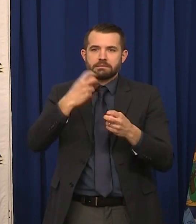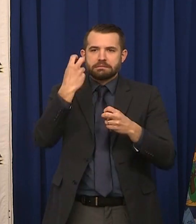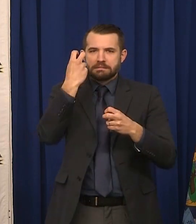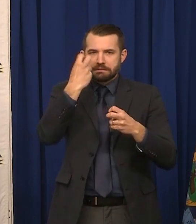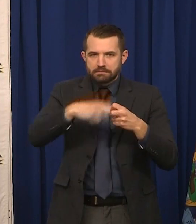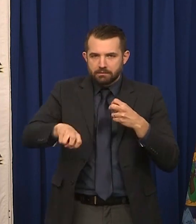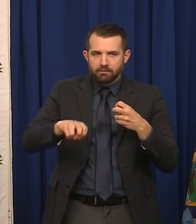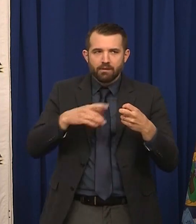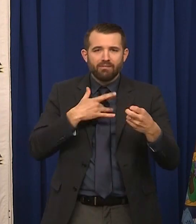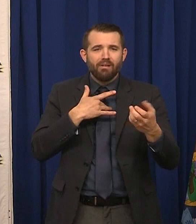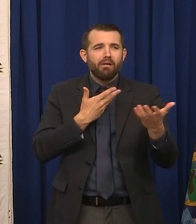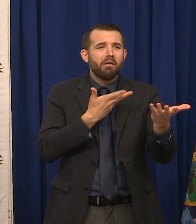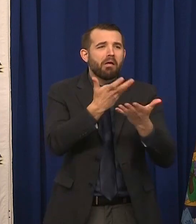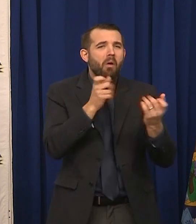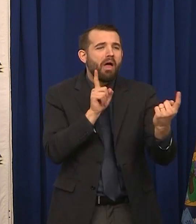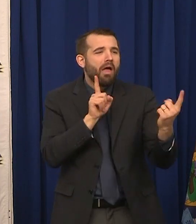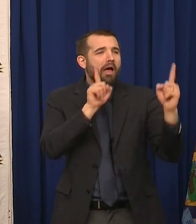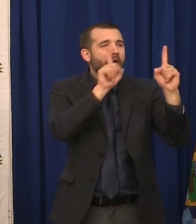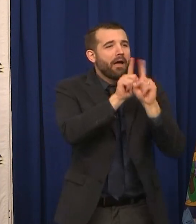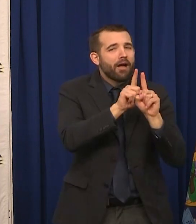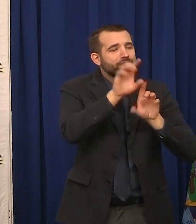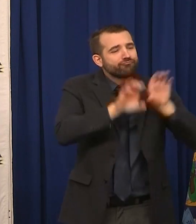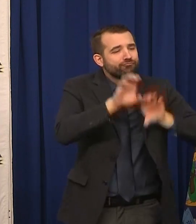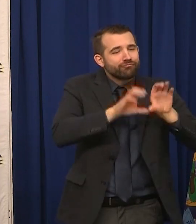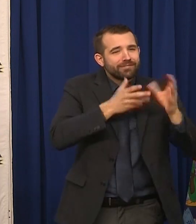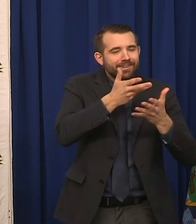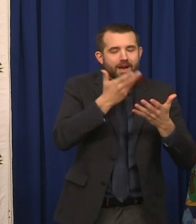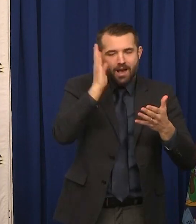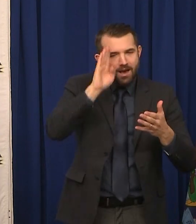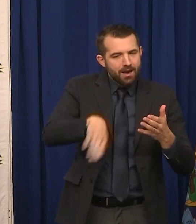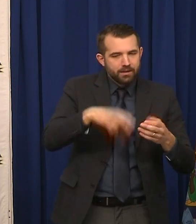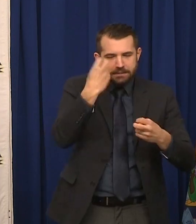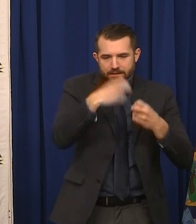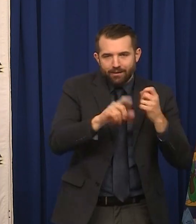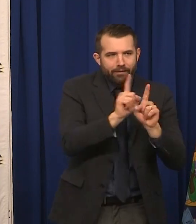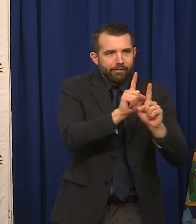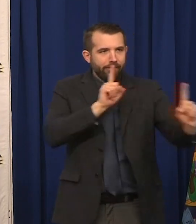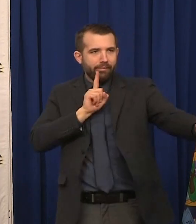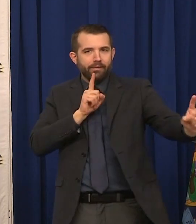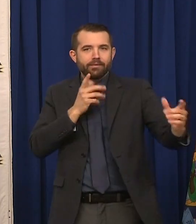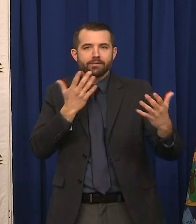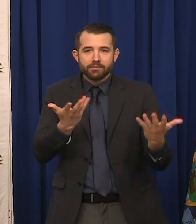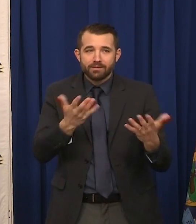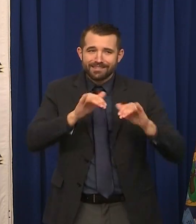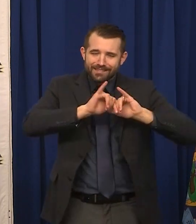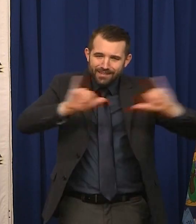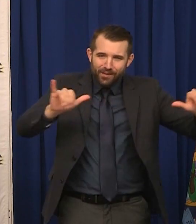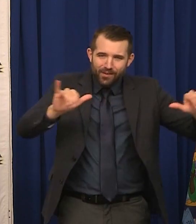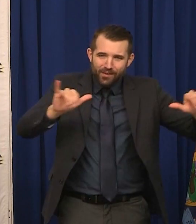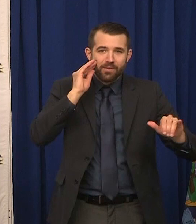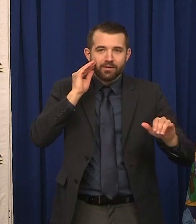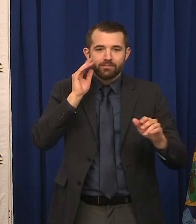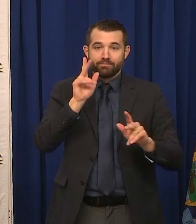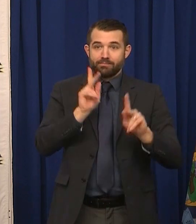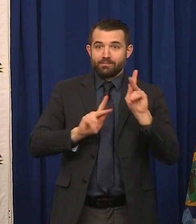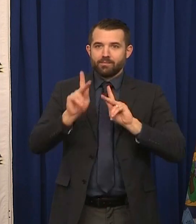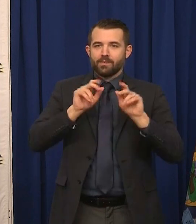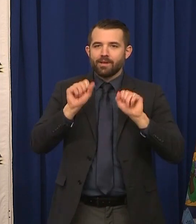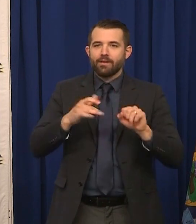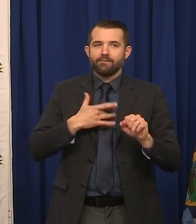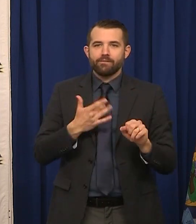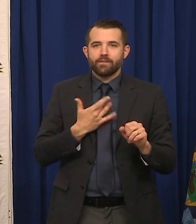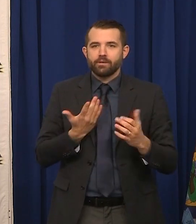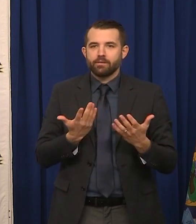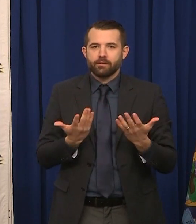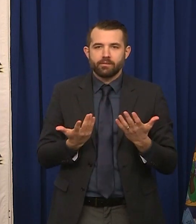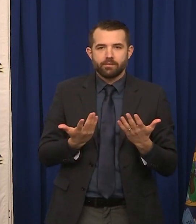It's almost as if by staying home, we're inviting more people to be disengaged, almost a social recession